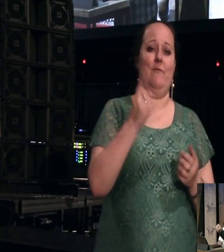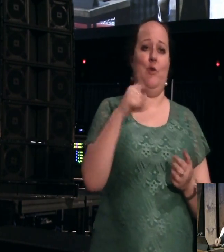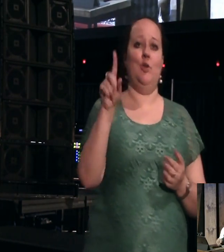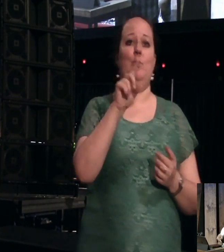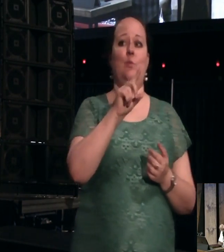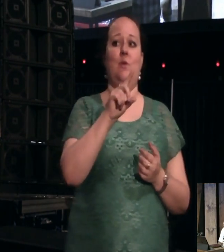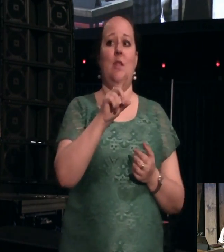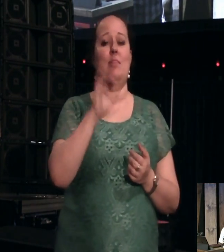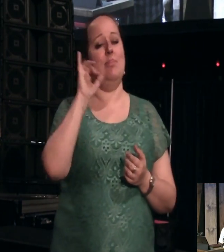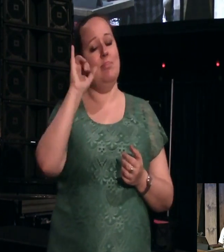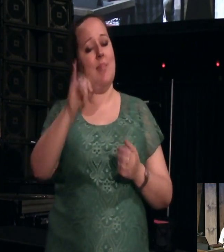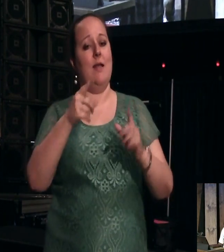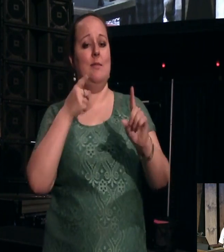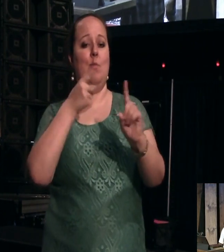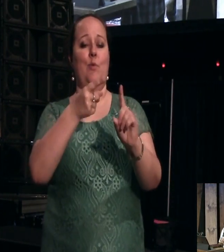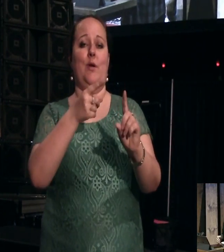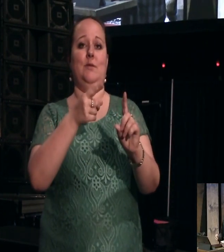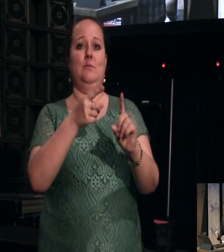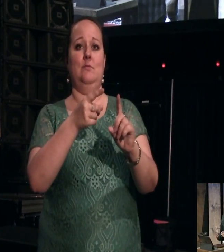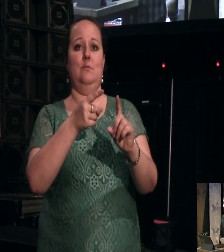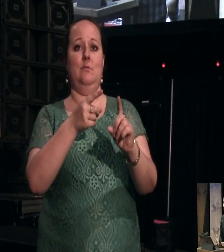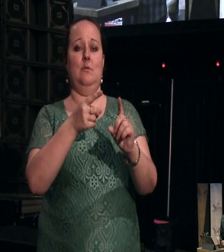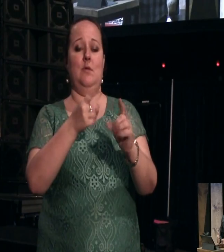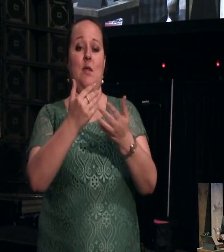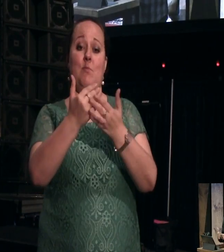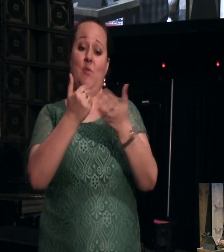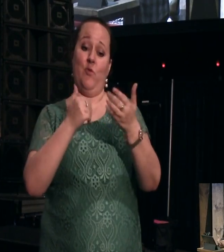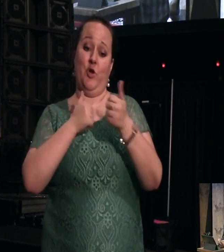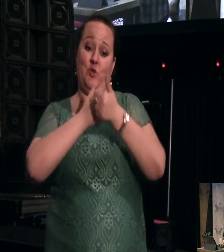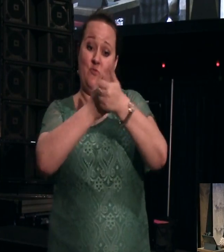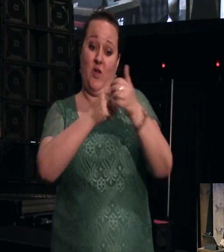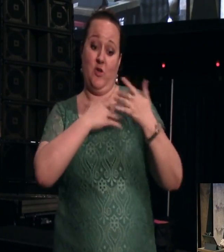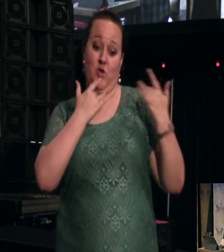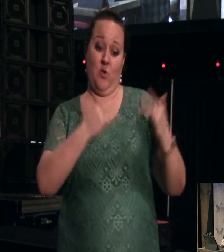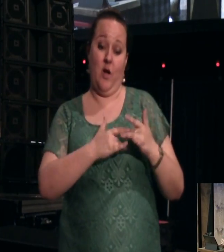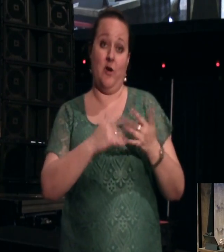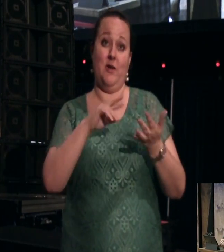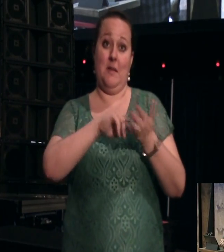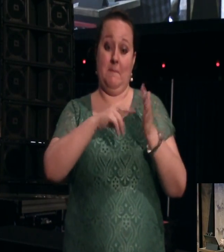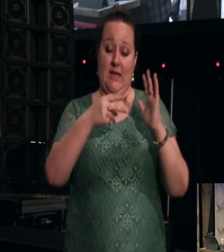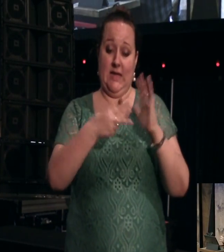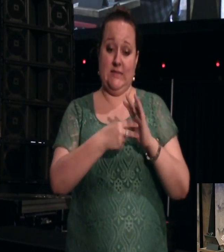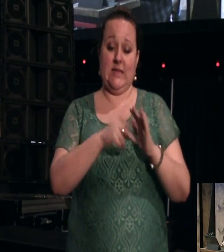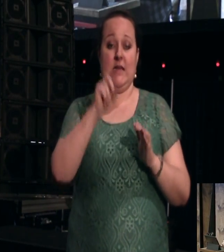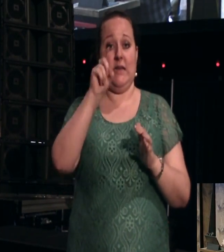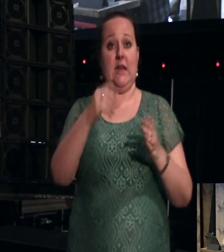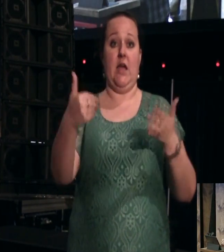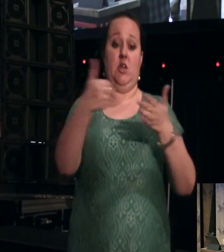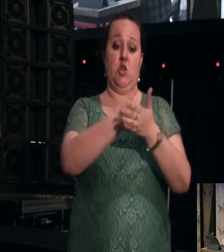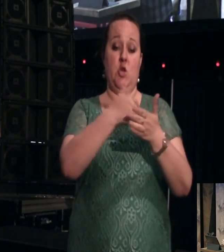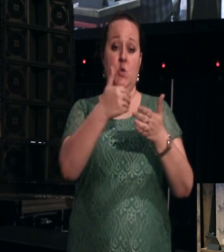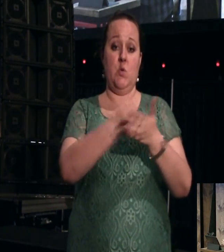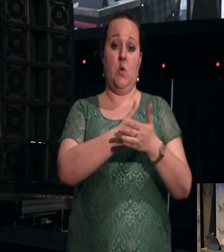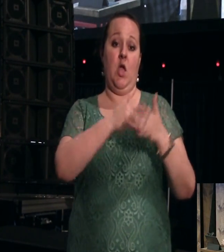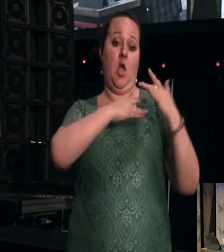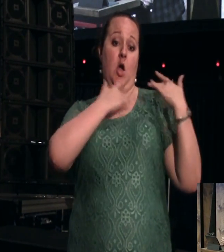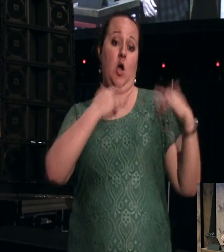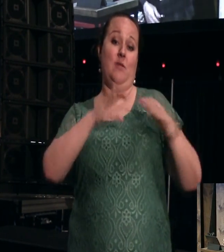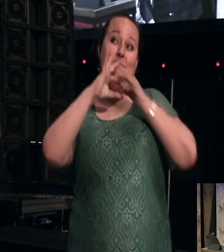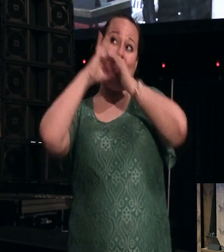to be minimized. This is where it comes. Before you follow your heart, you need a